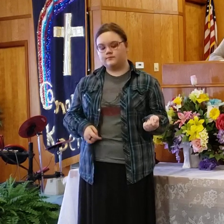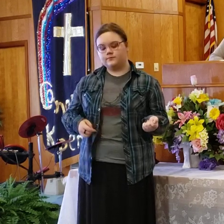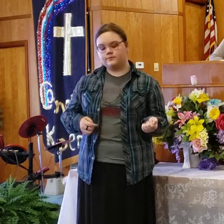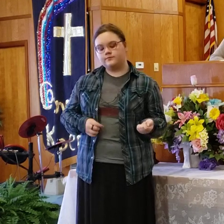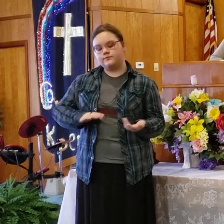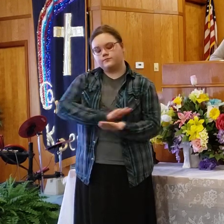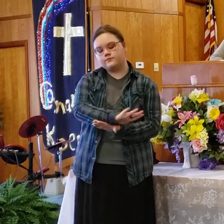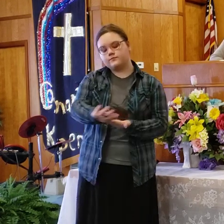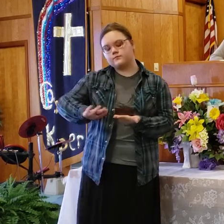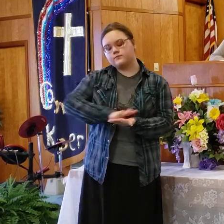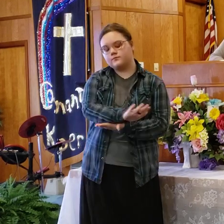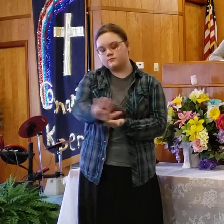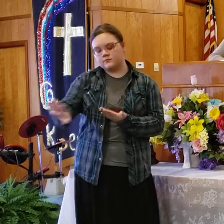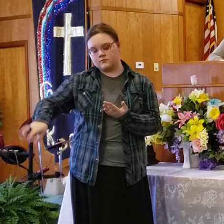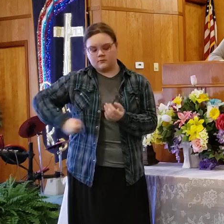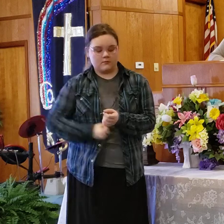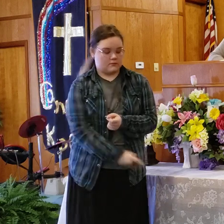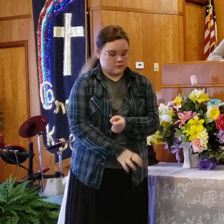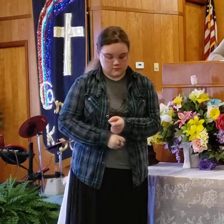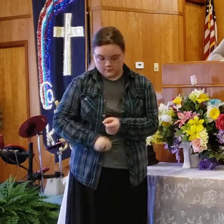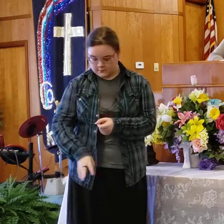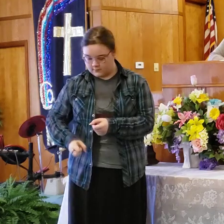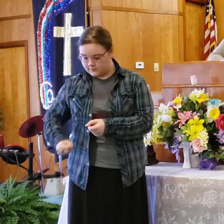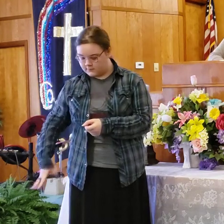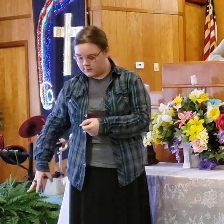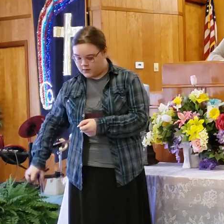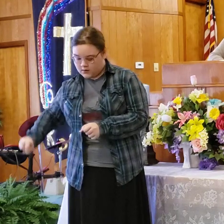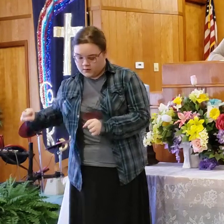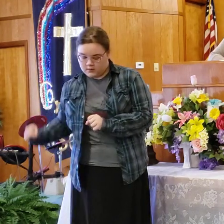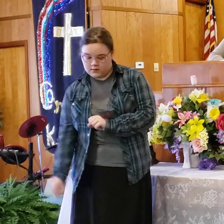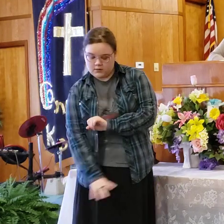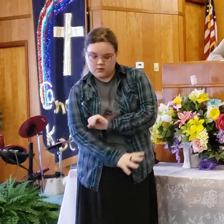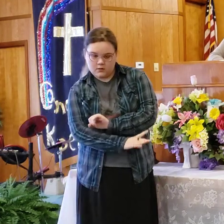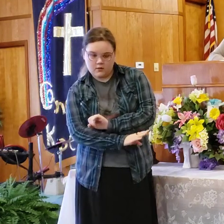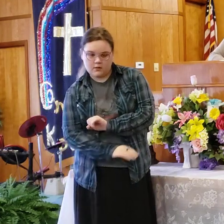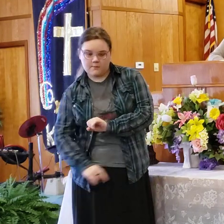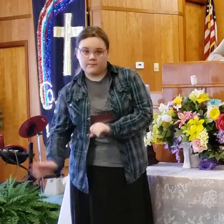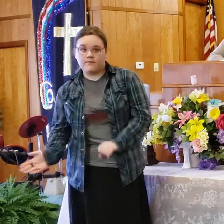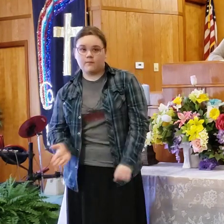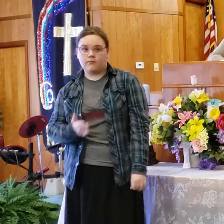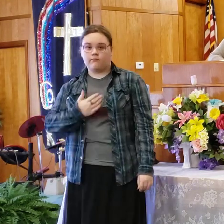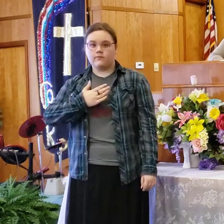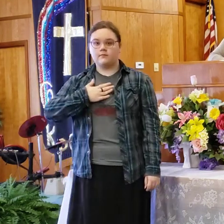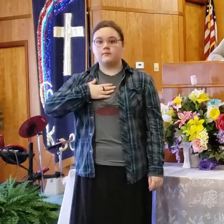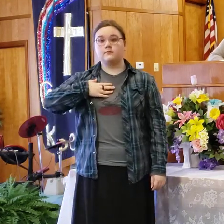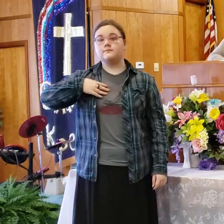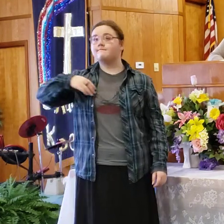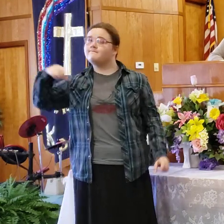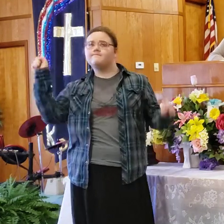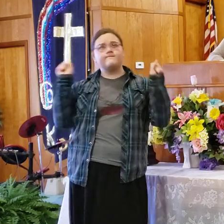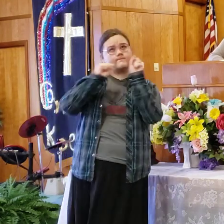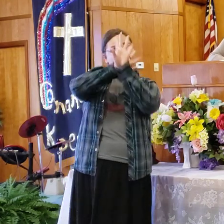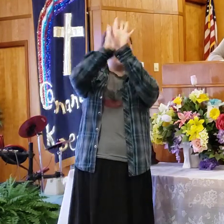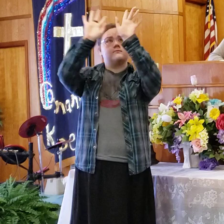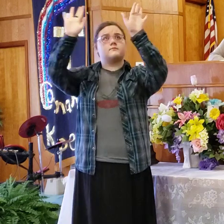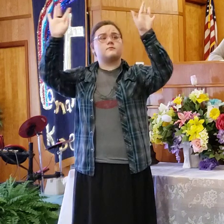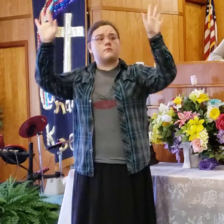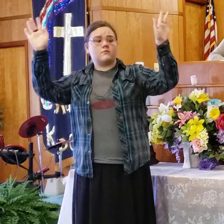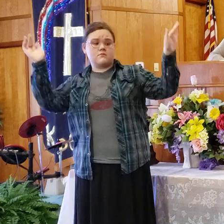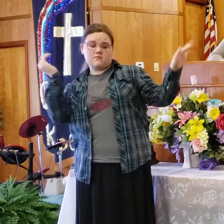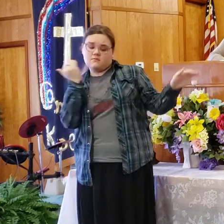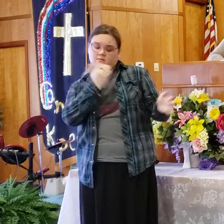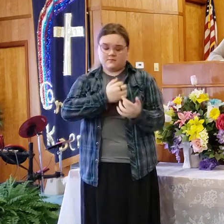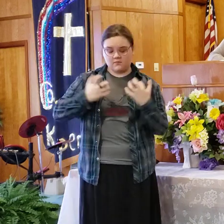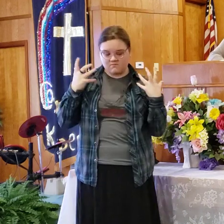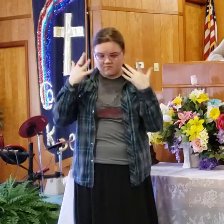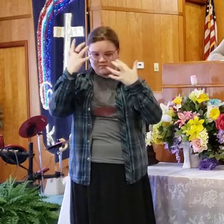When the solid ground is falling down, I'm from underneath my feet. It's where the black